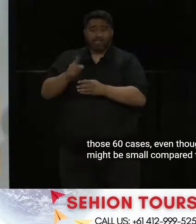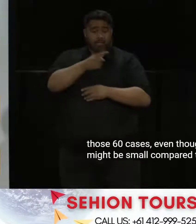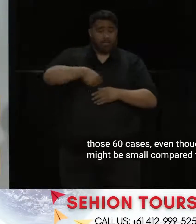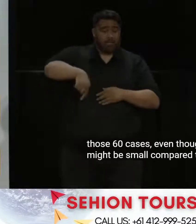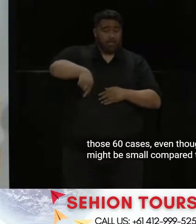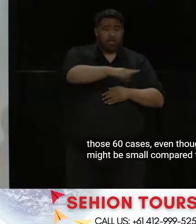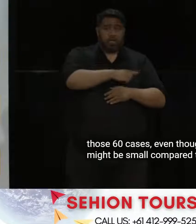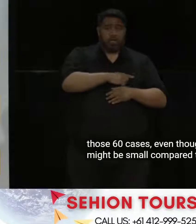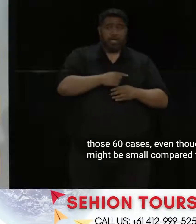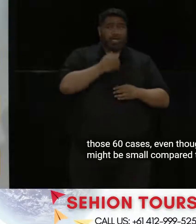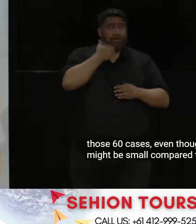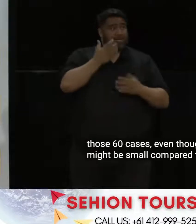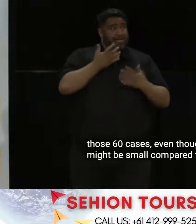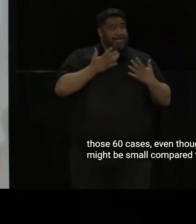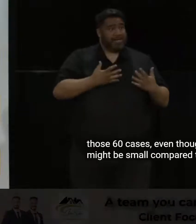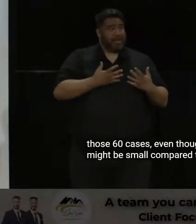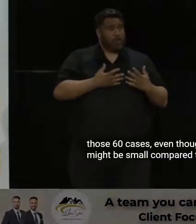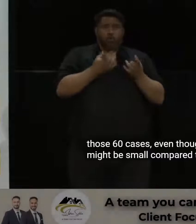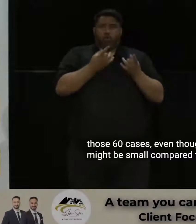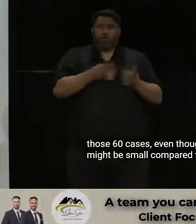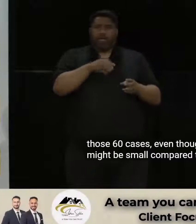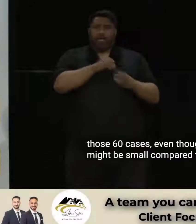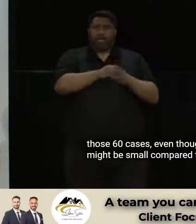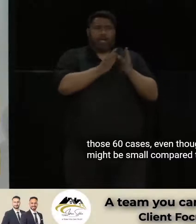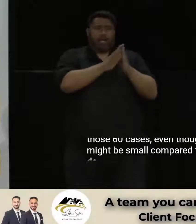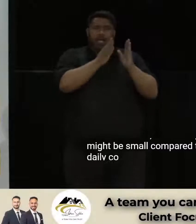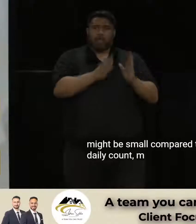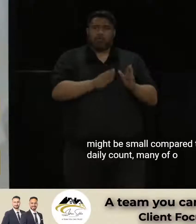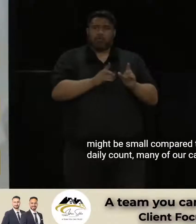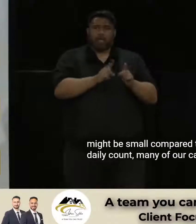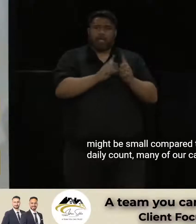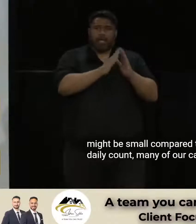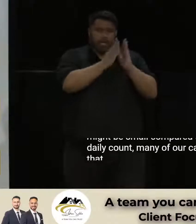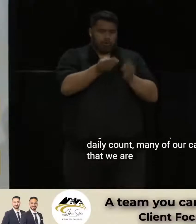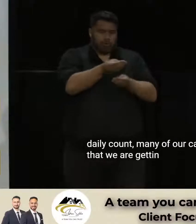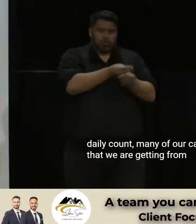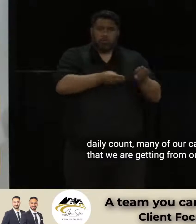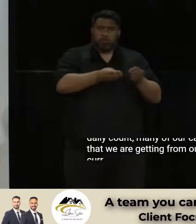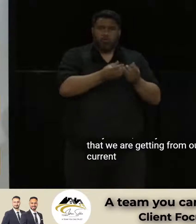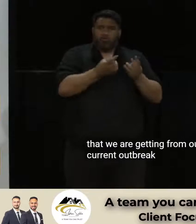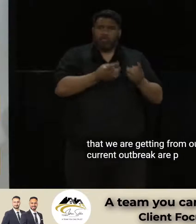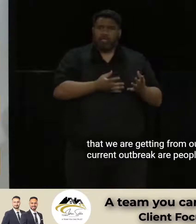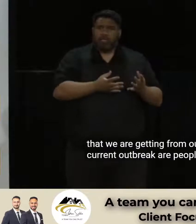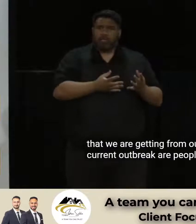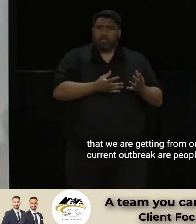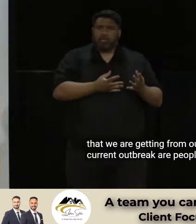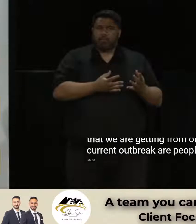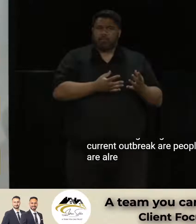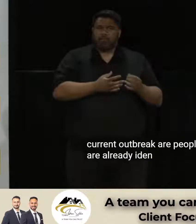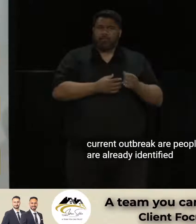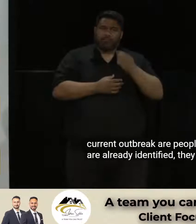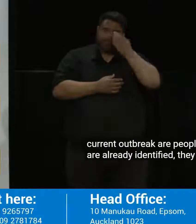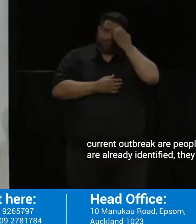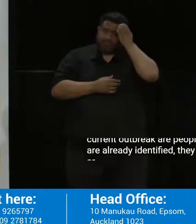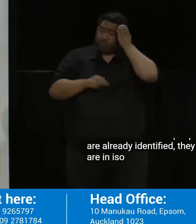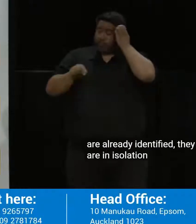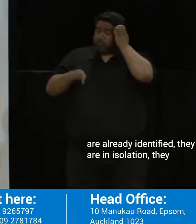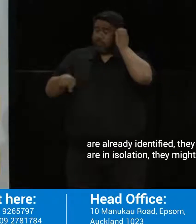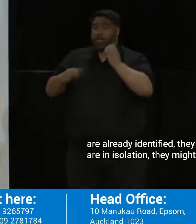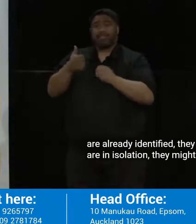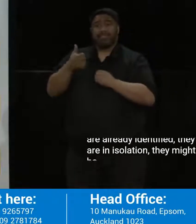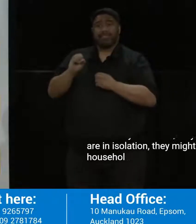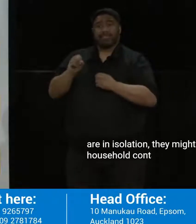already identified, they're in isolation, they might be household contacts. Each one of these 60 is essentially